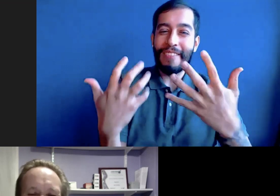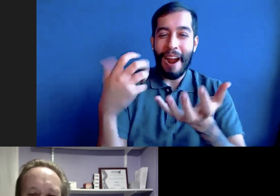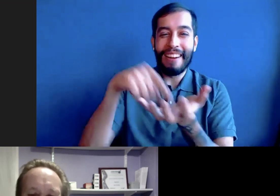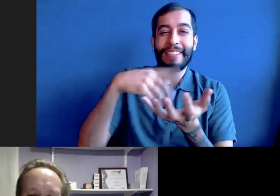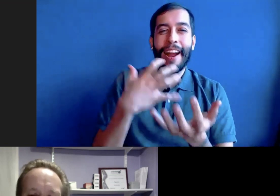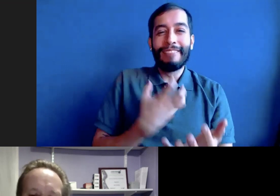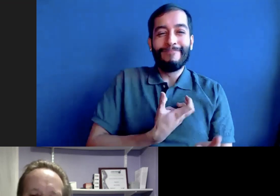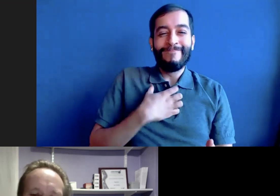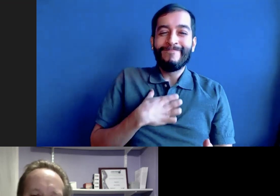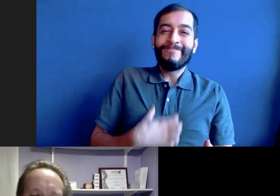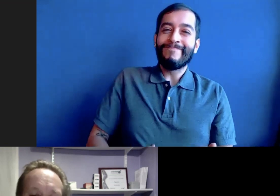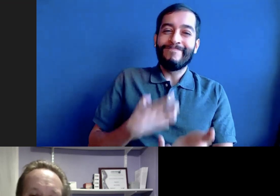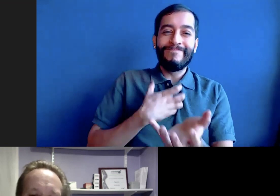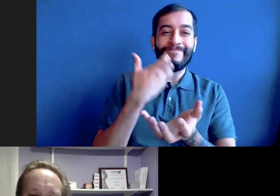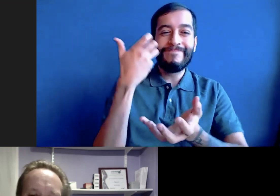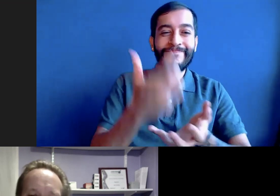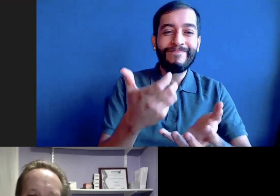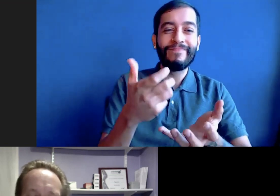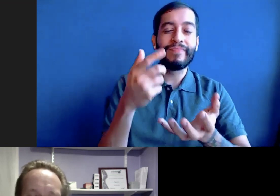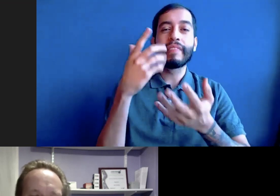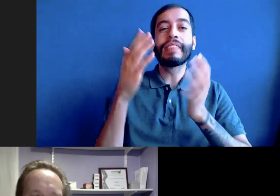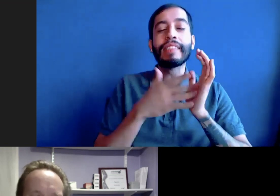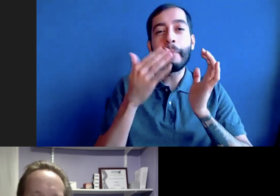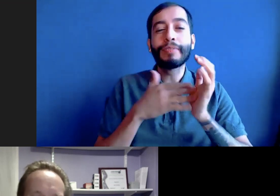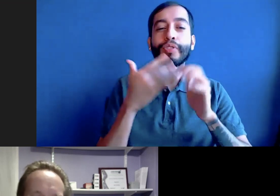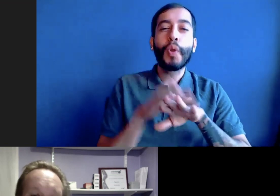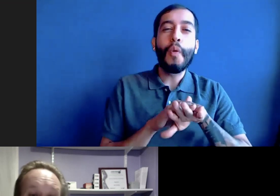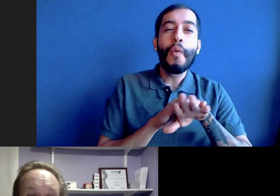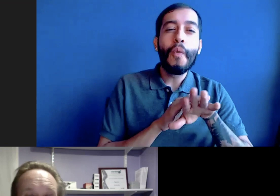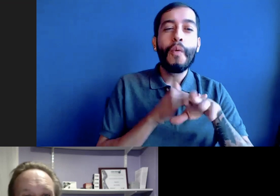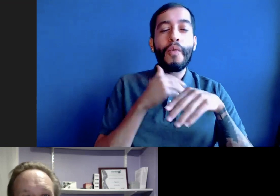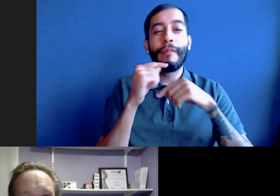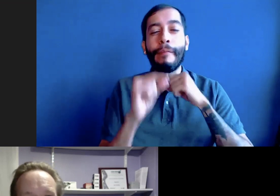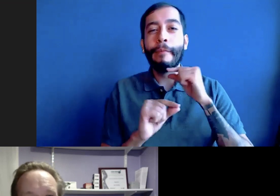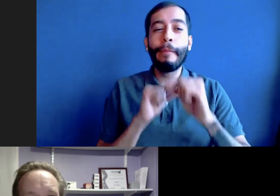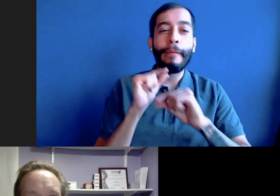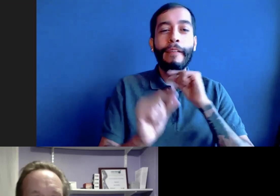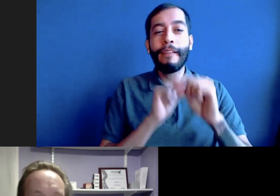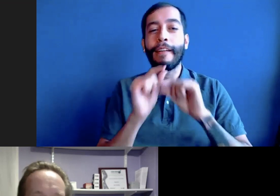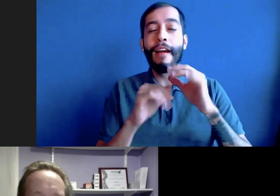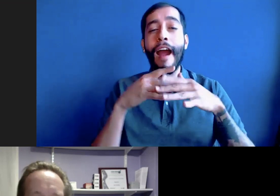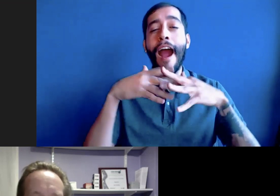happen at once for a strong story to happen. And that's what happened with The Secret